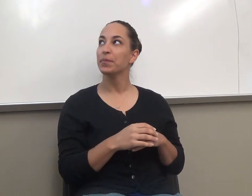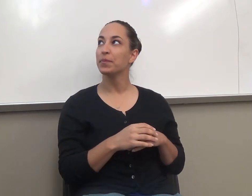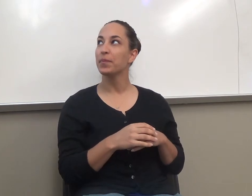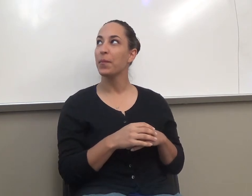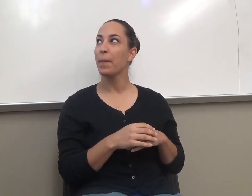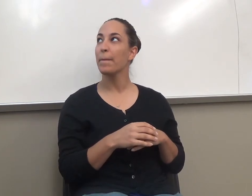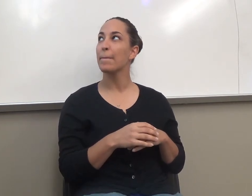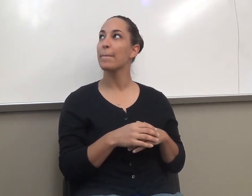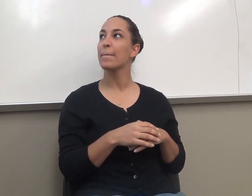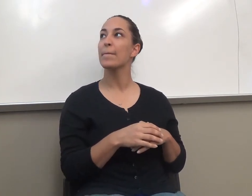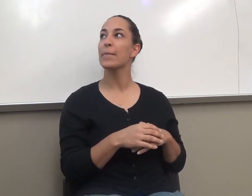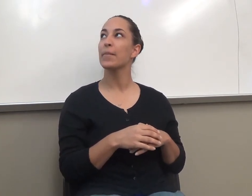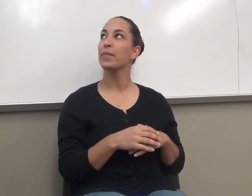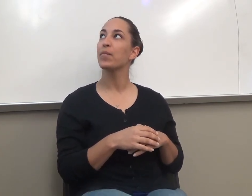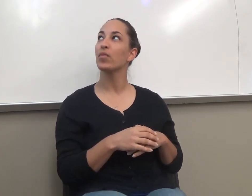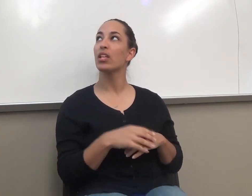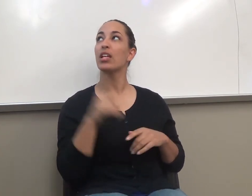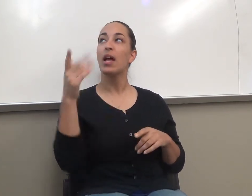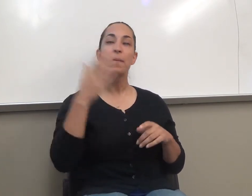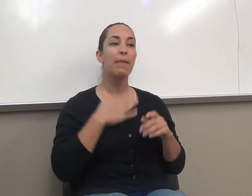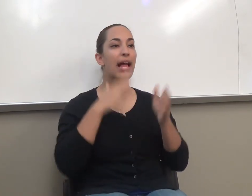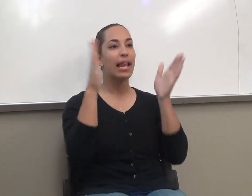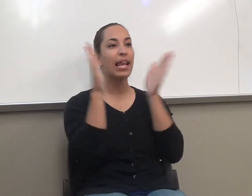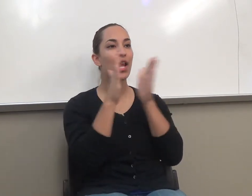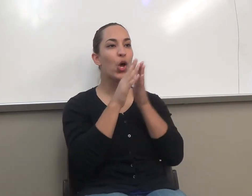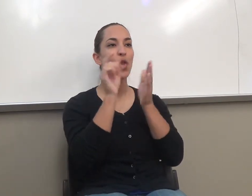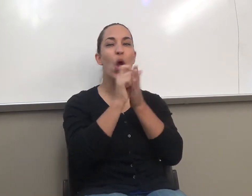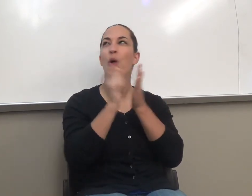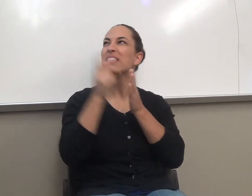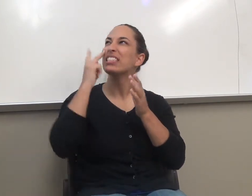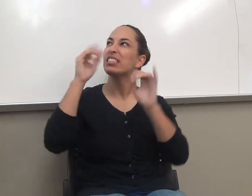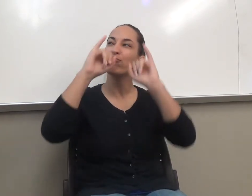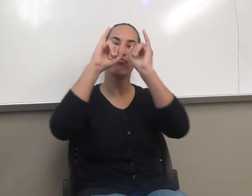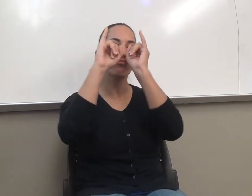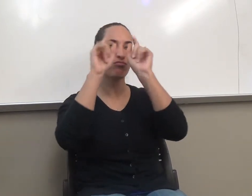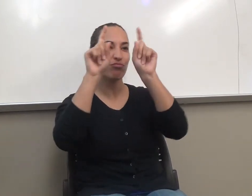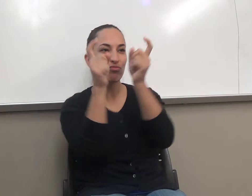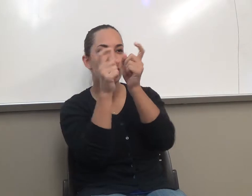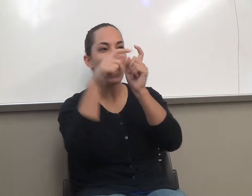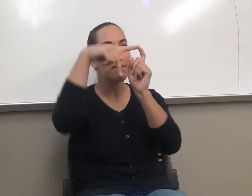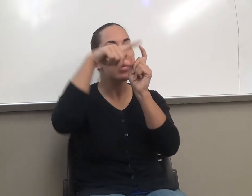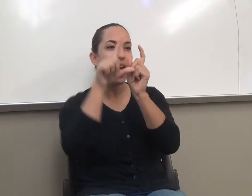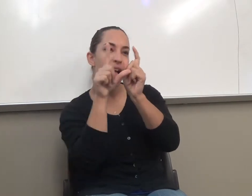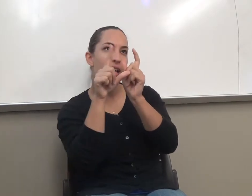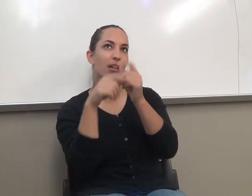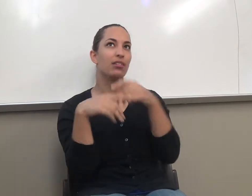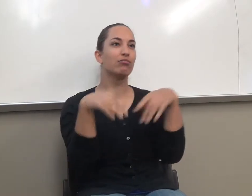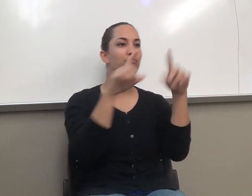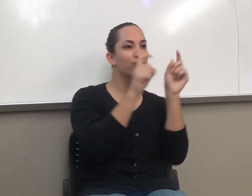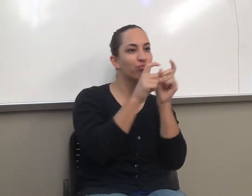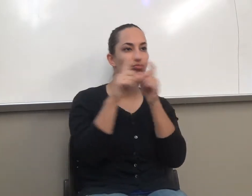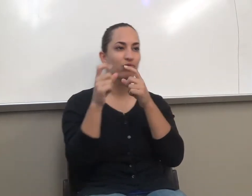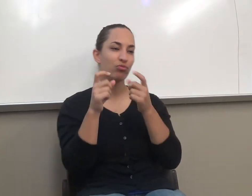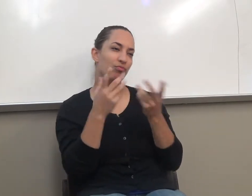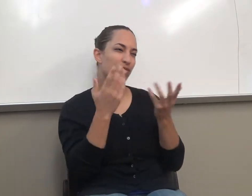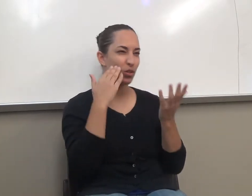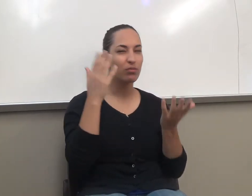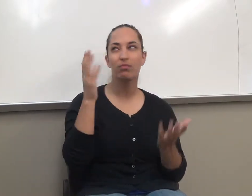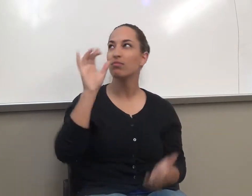here's my little notes, okay? Now, she might be, maybe I'm wrong here. I was doing this really